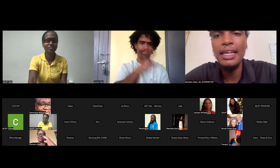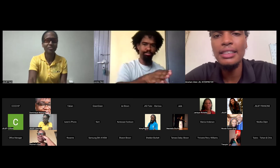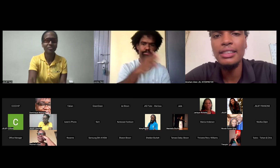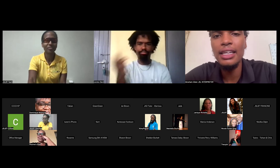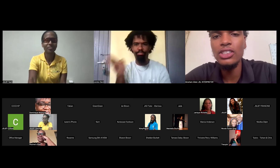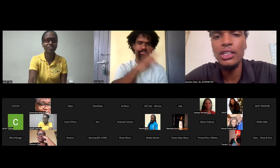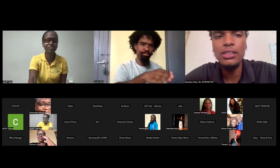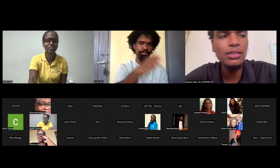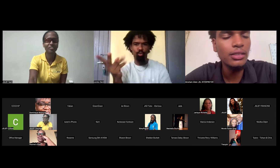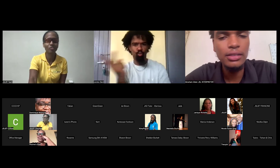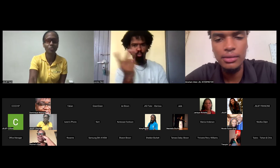spotlight Zandria.